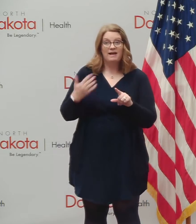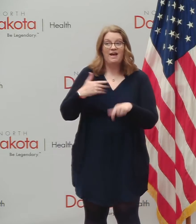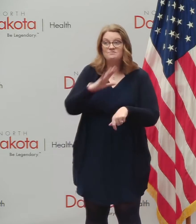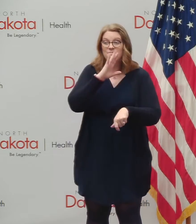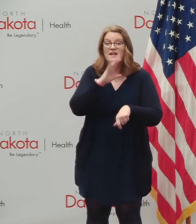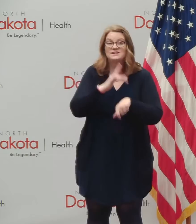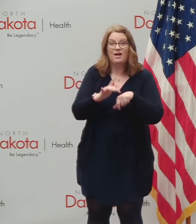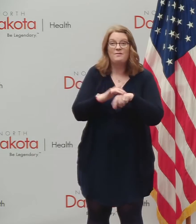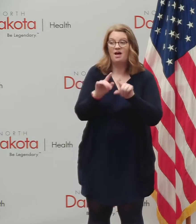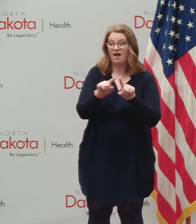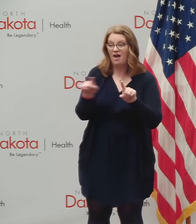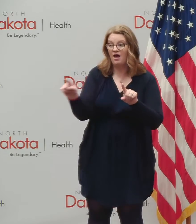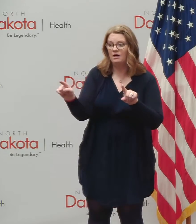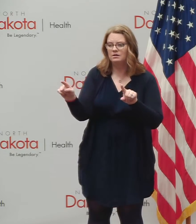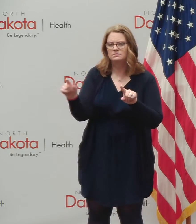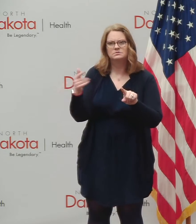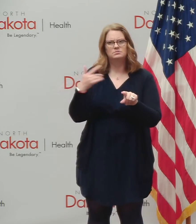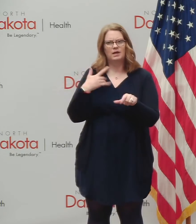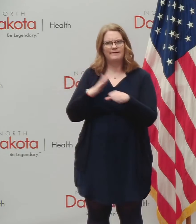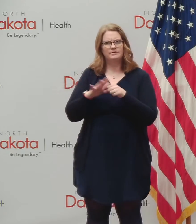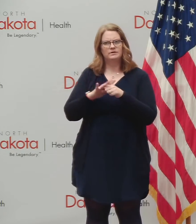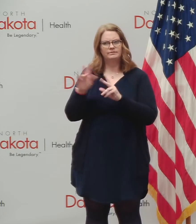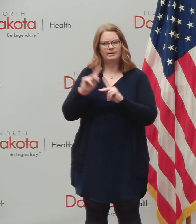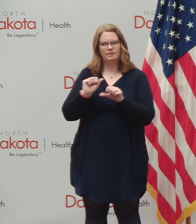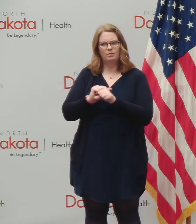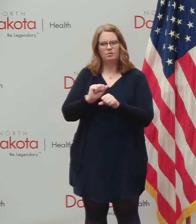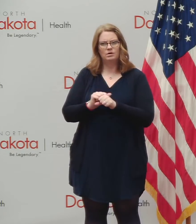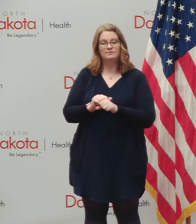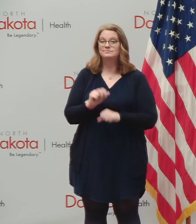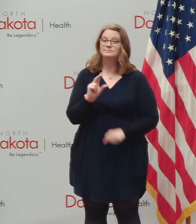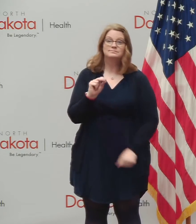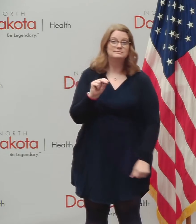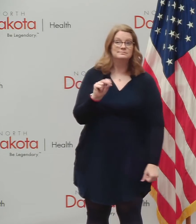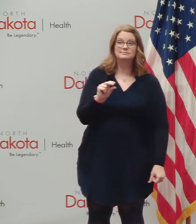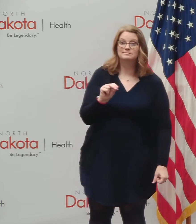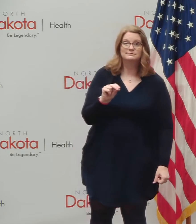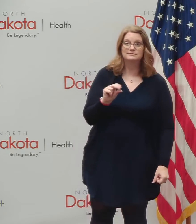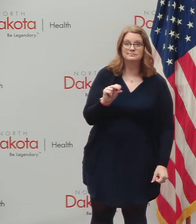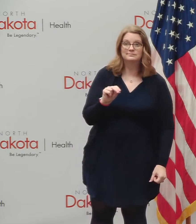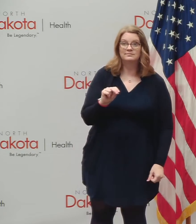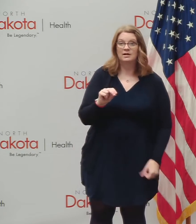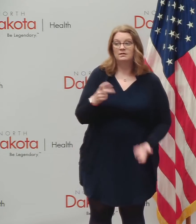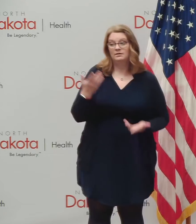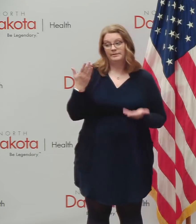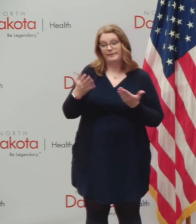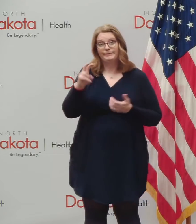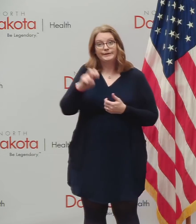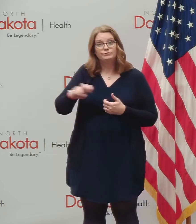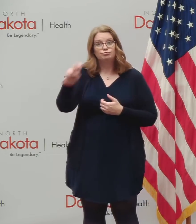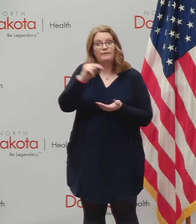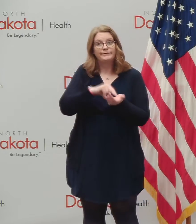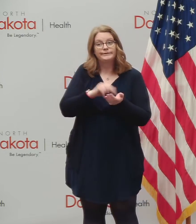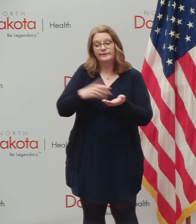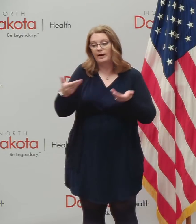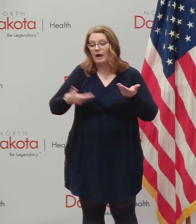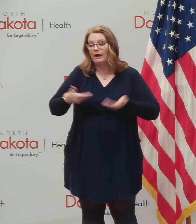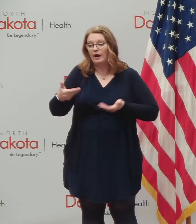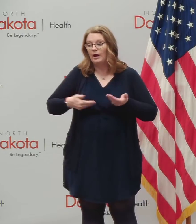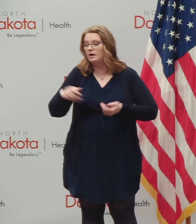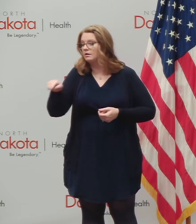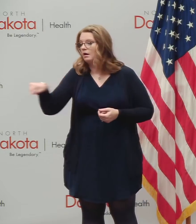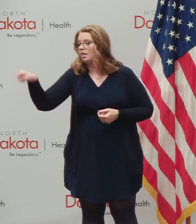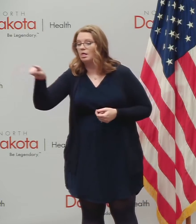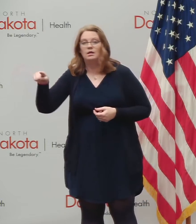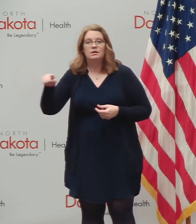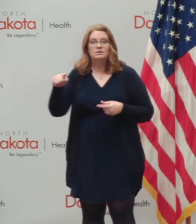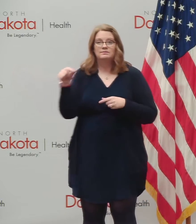additional healthcare workforce to North Dakota because they're going to get consumed by the marketplace in other places. So we have to make